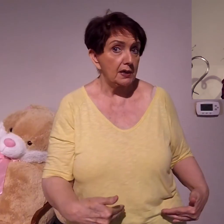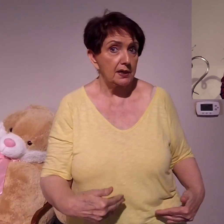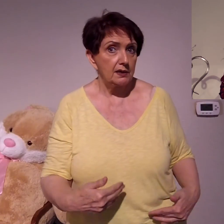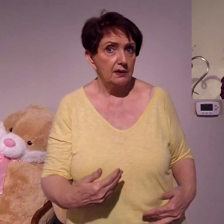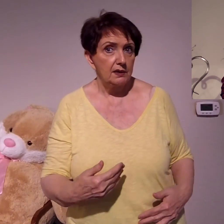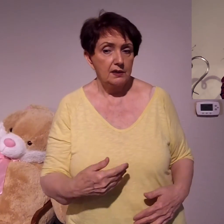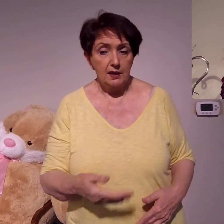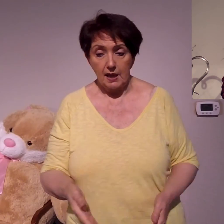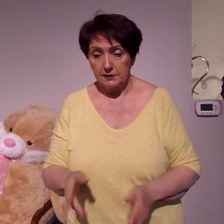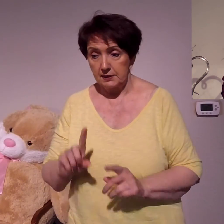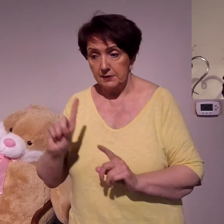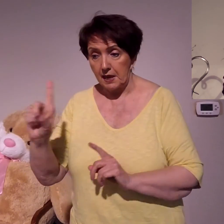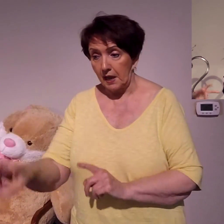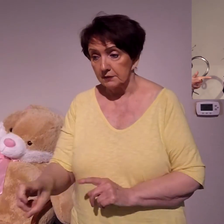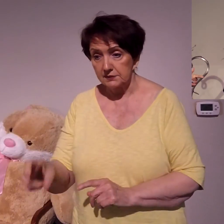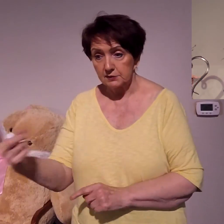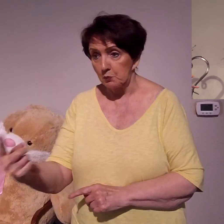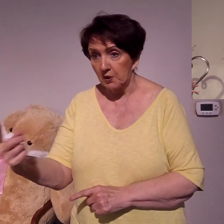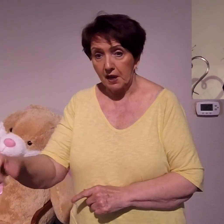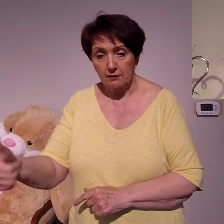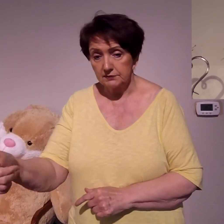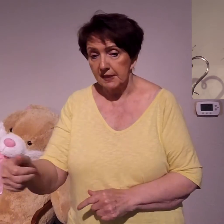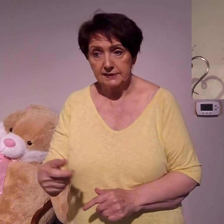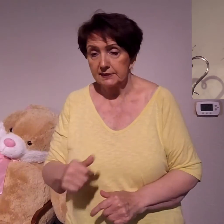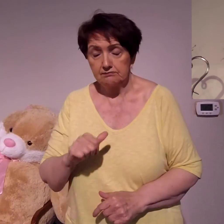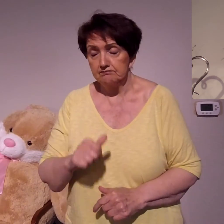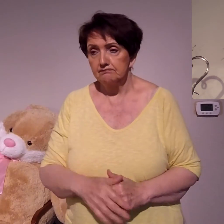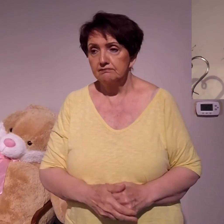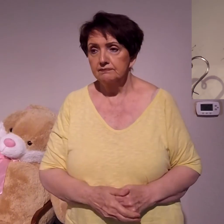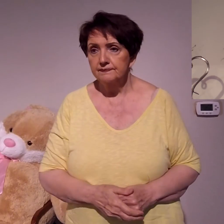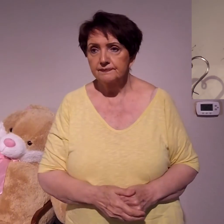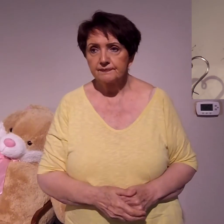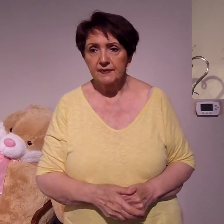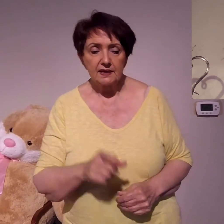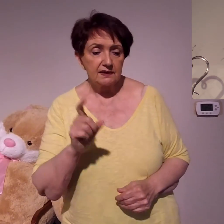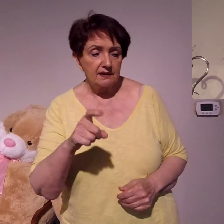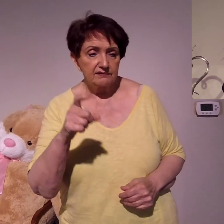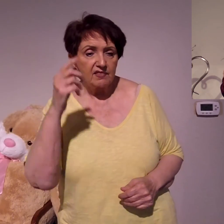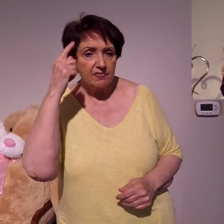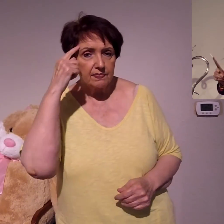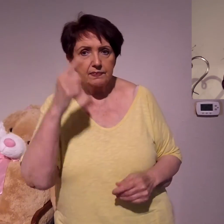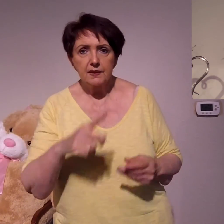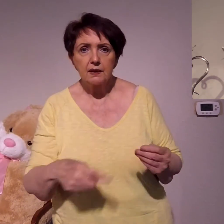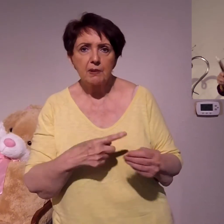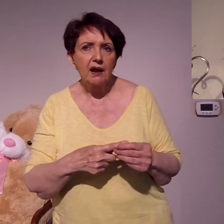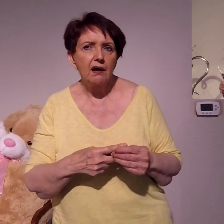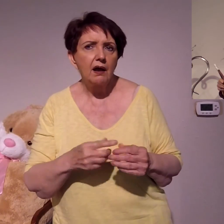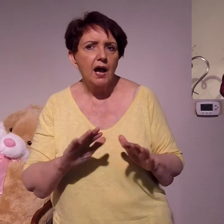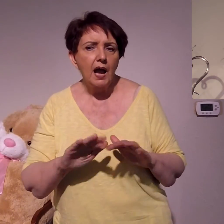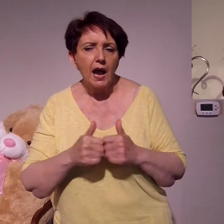most important. We've been taught something wrong. I think it's the most